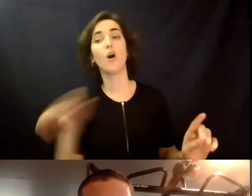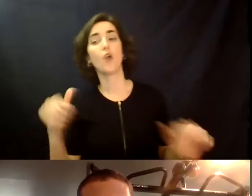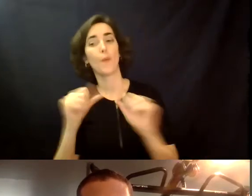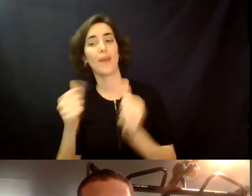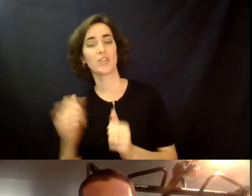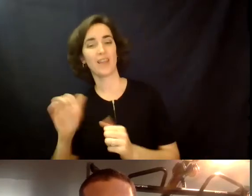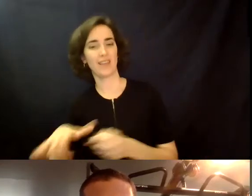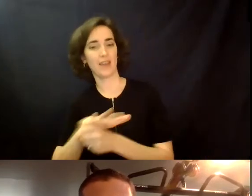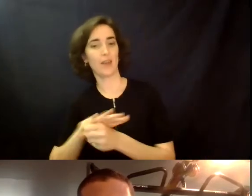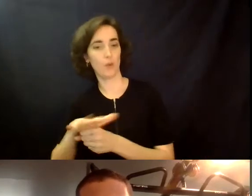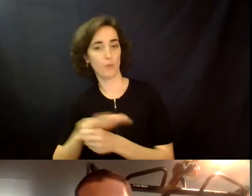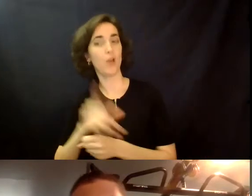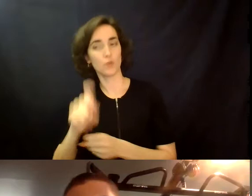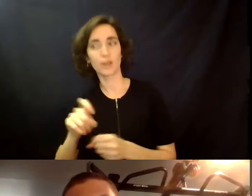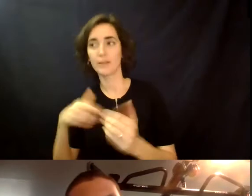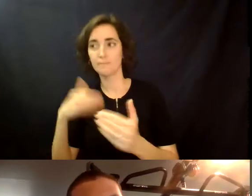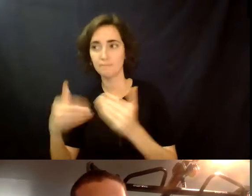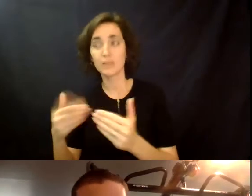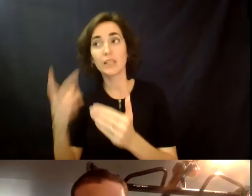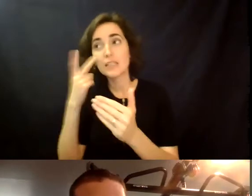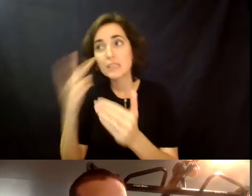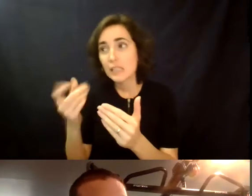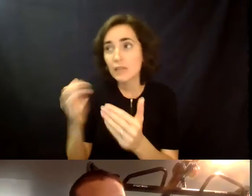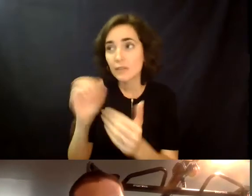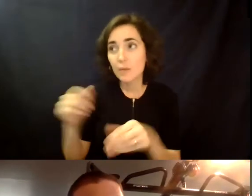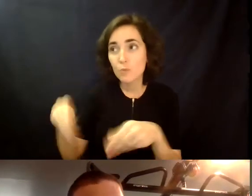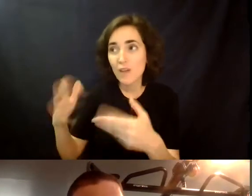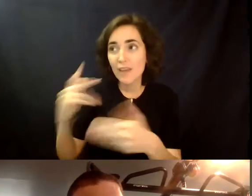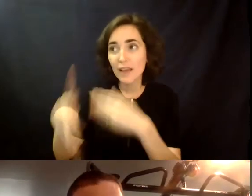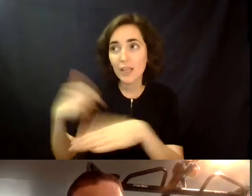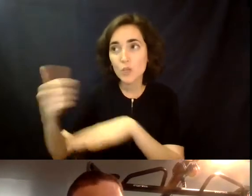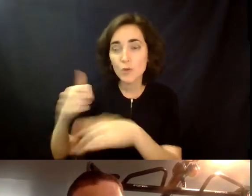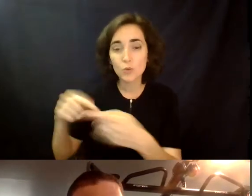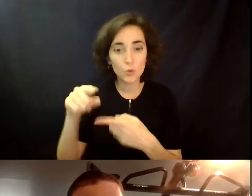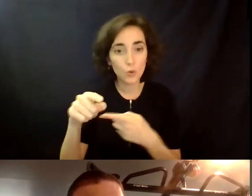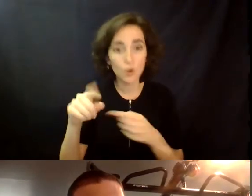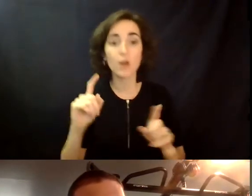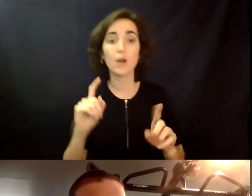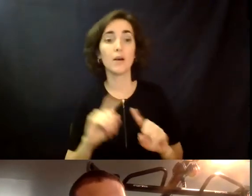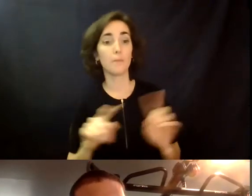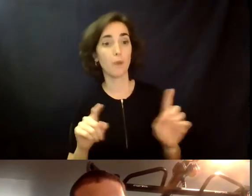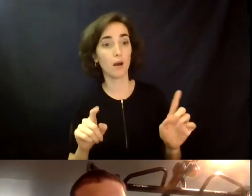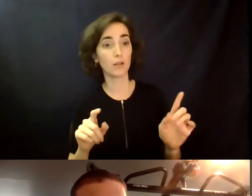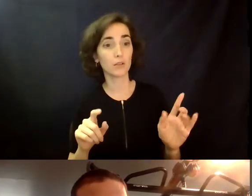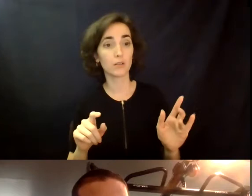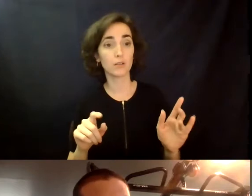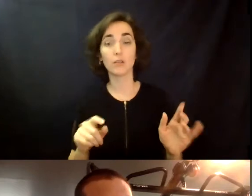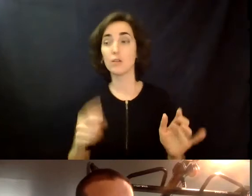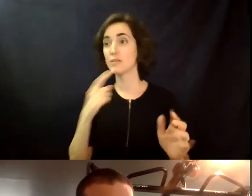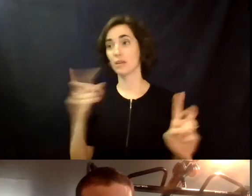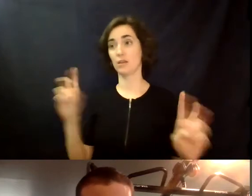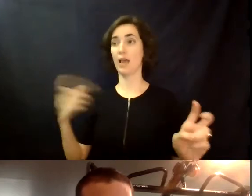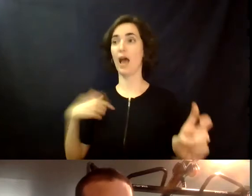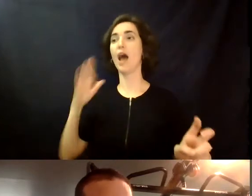area that you can go through to see if they can provide those type of transportations to you. But to say that we're going to have a transportation provider